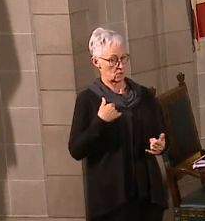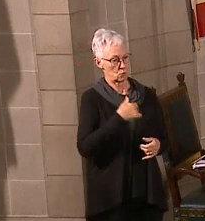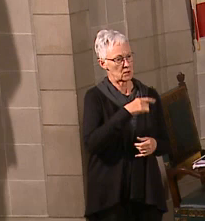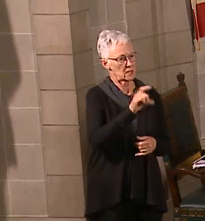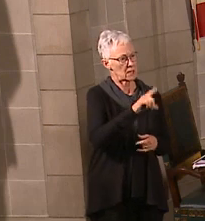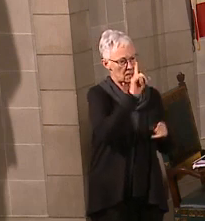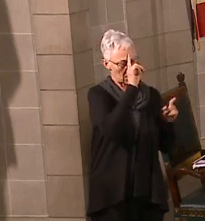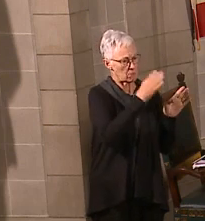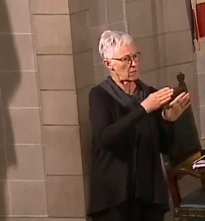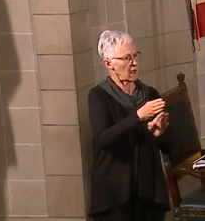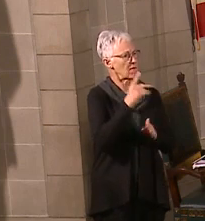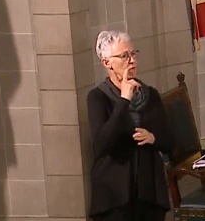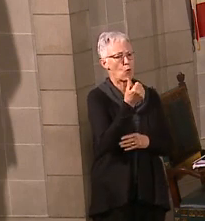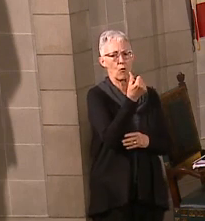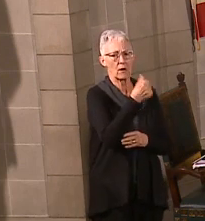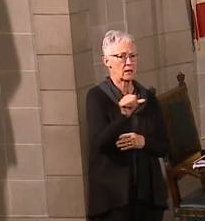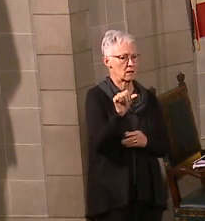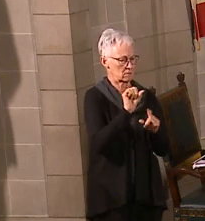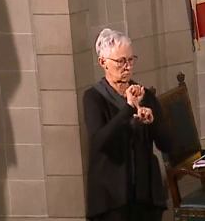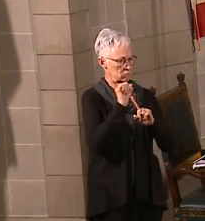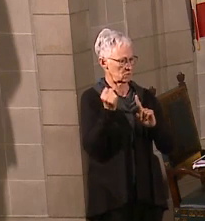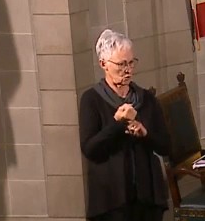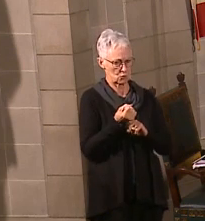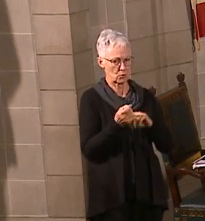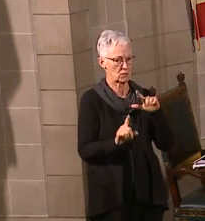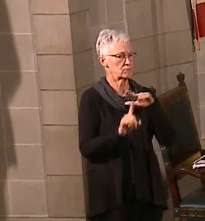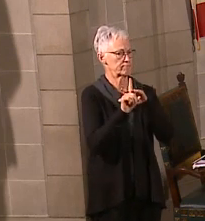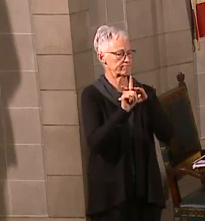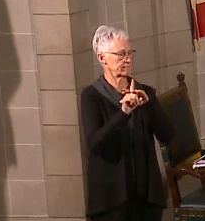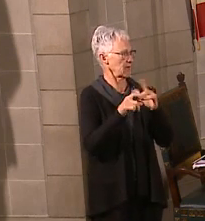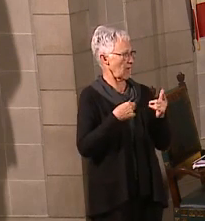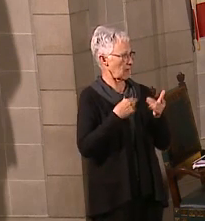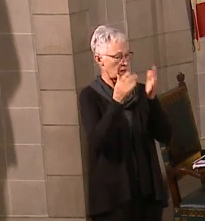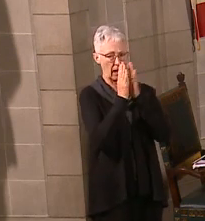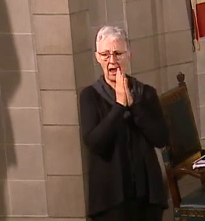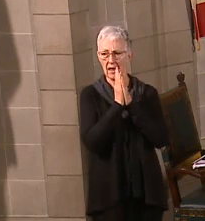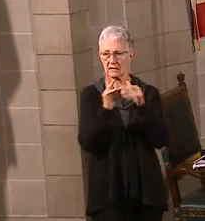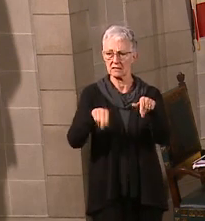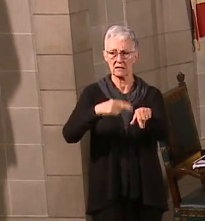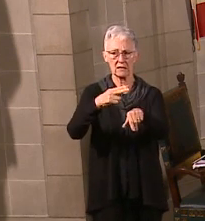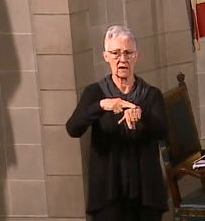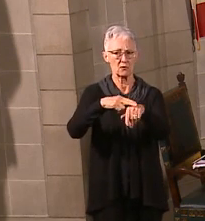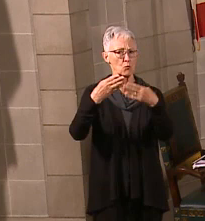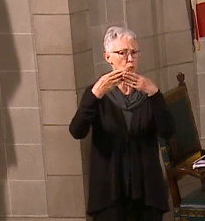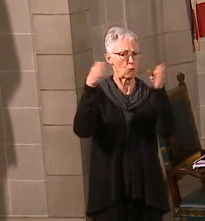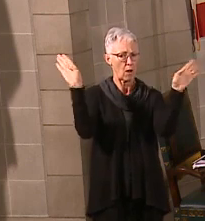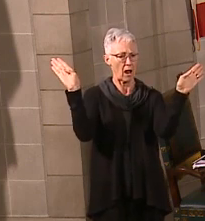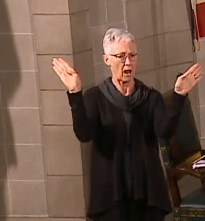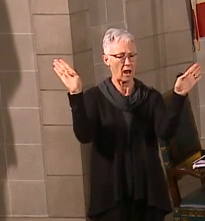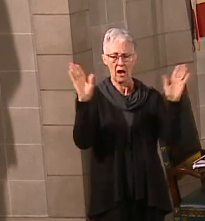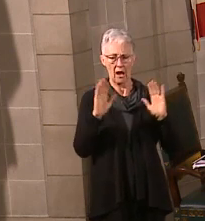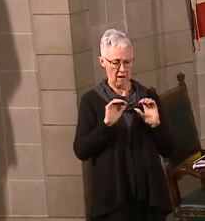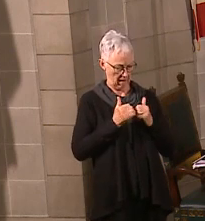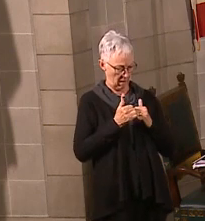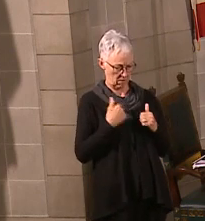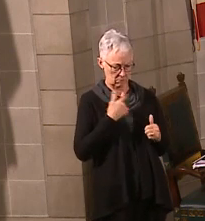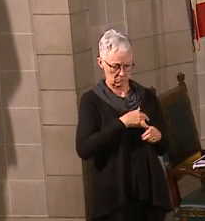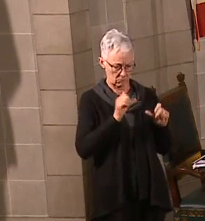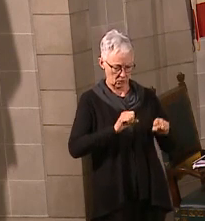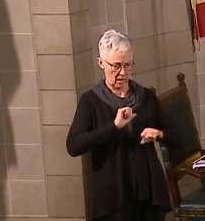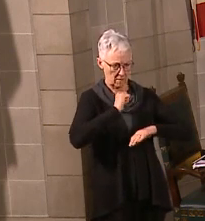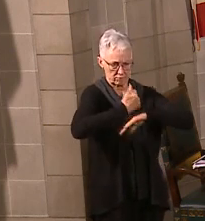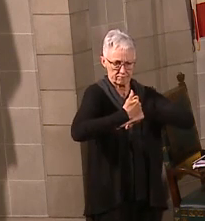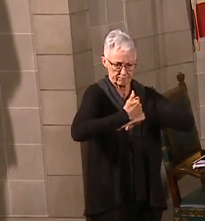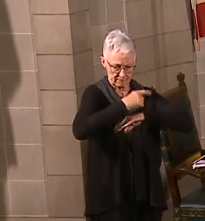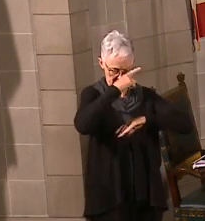we may have. I'm asking, in fact, even nationally as I'm doing work, of trying to come up with a scalable summer school program, digital materials